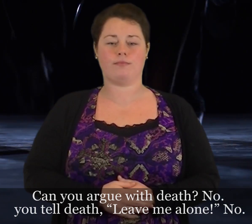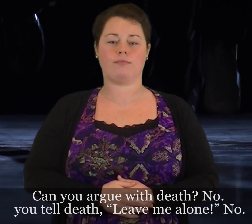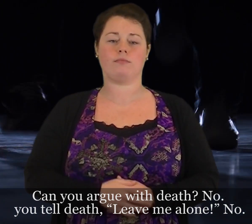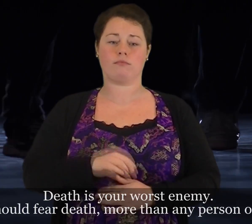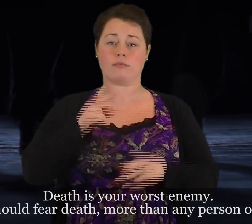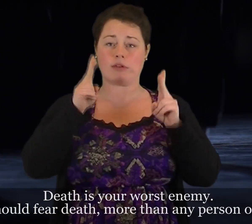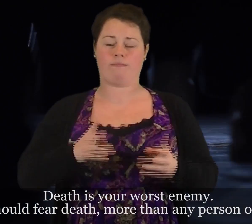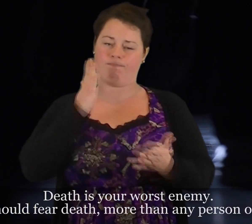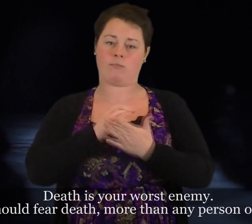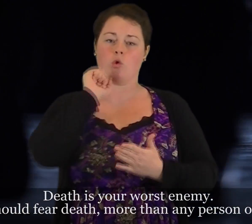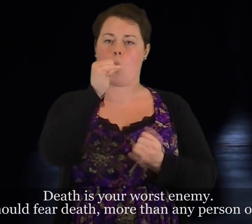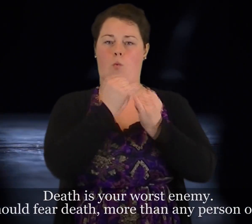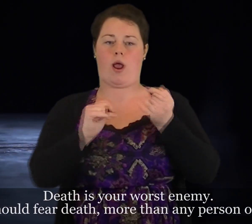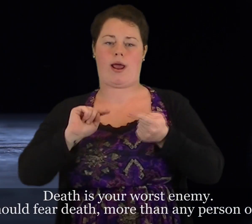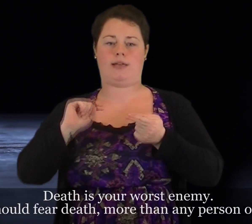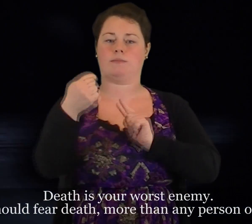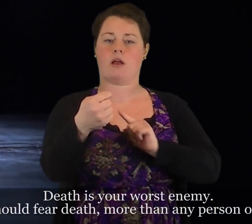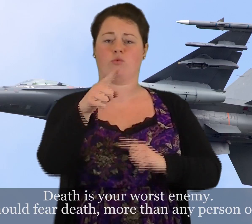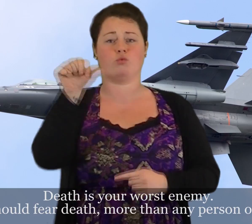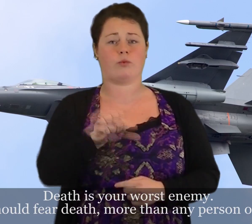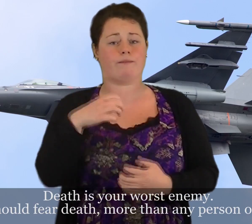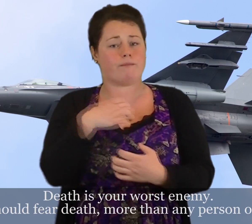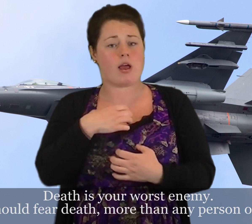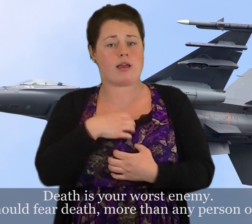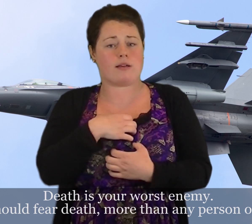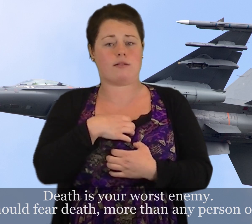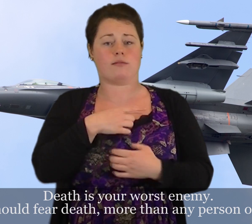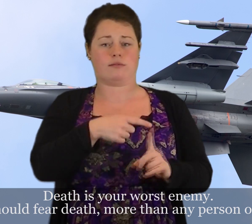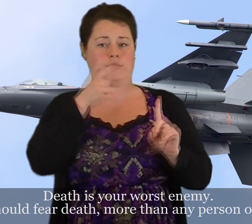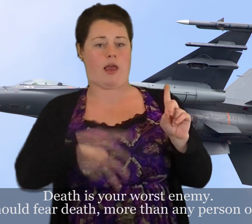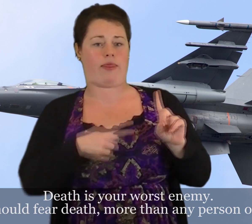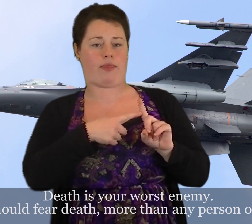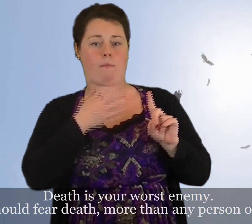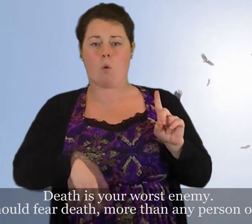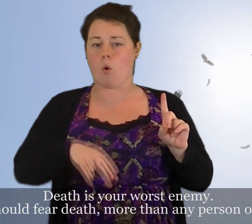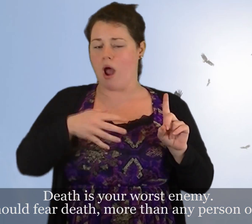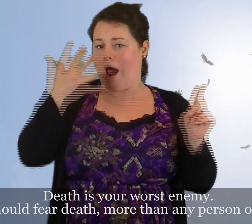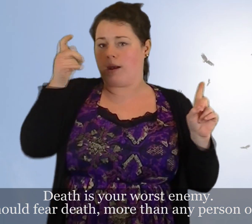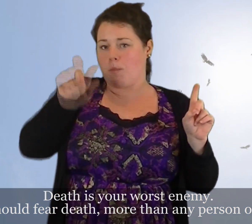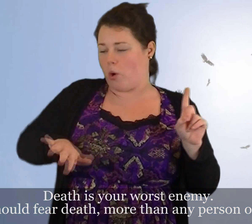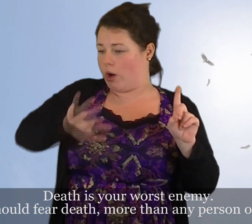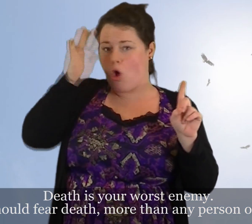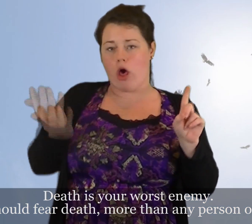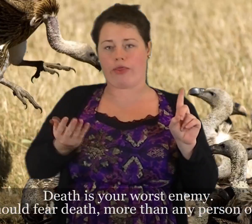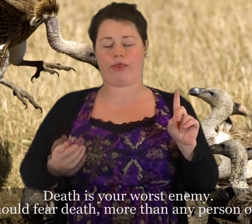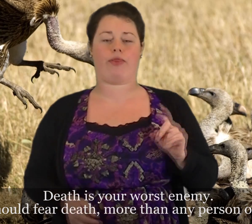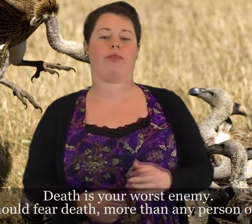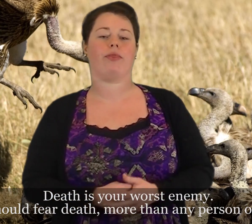you alone, not for a moment. You have no worse enemy. You have no more formidable and